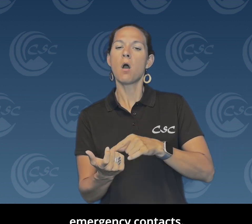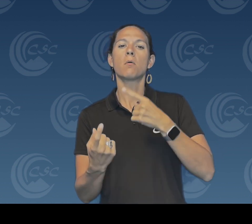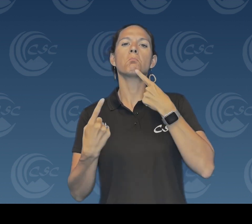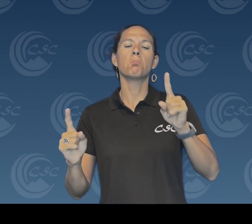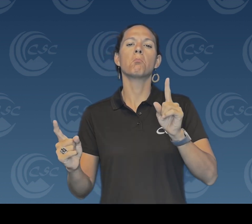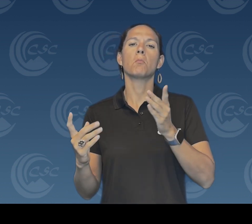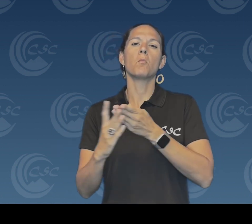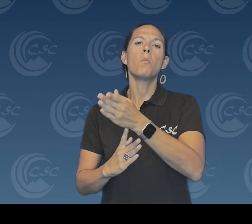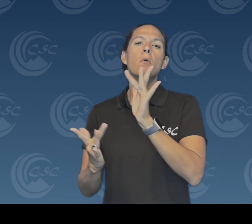contacts.